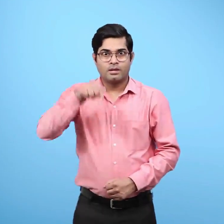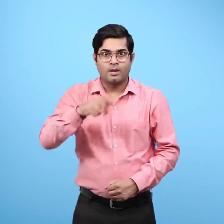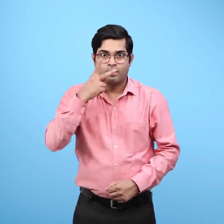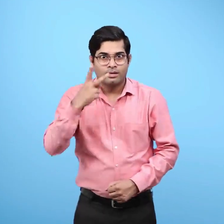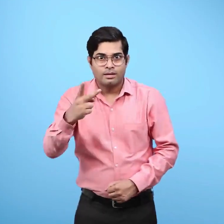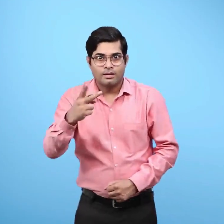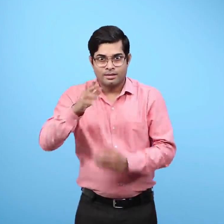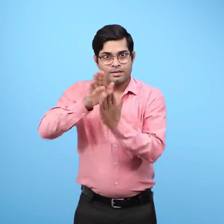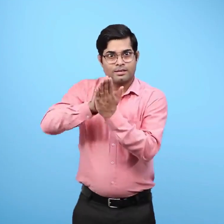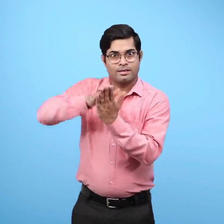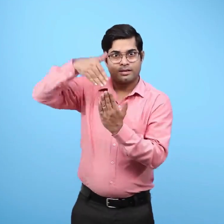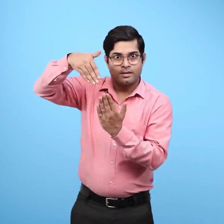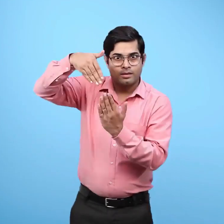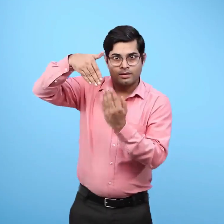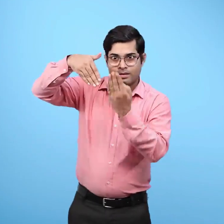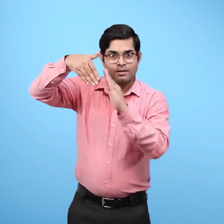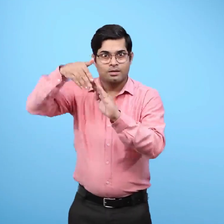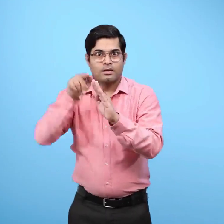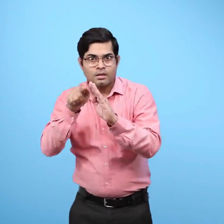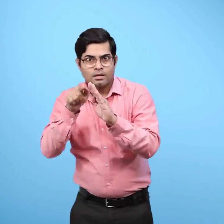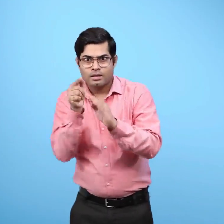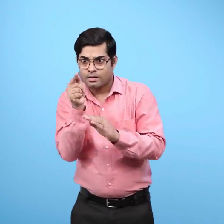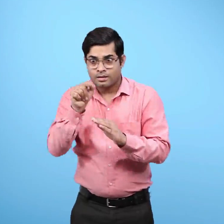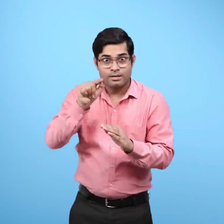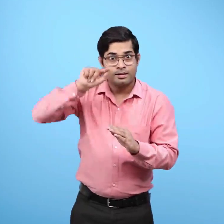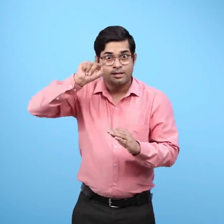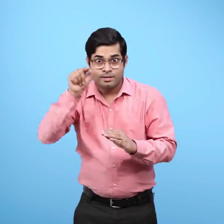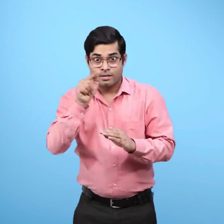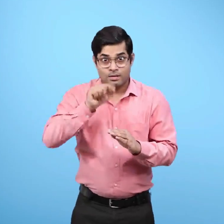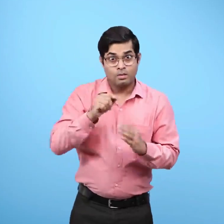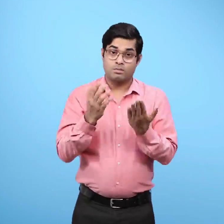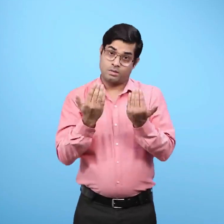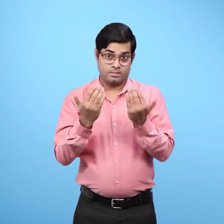On the paper you will find lines making a right angle,